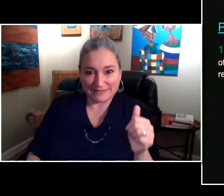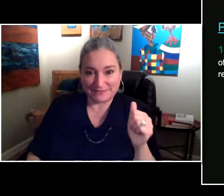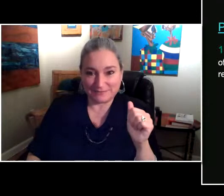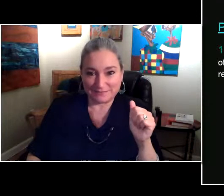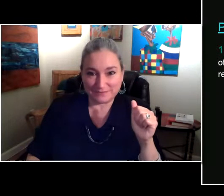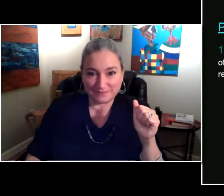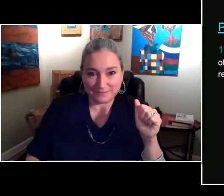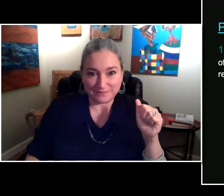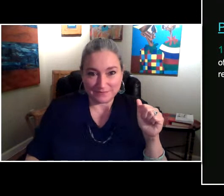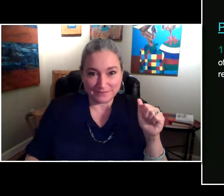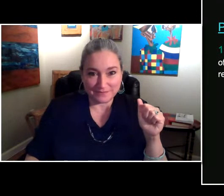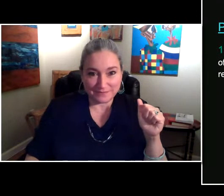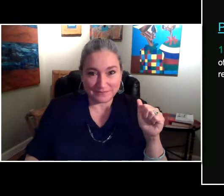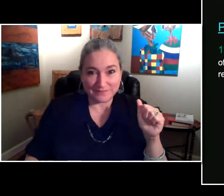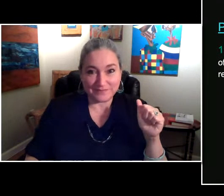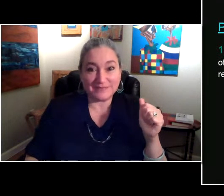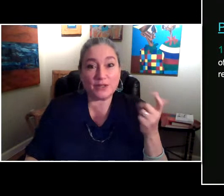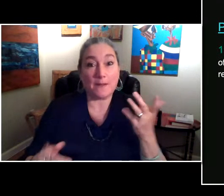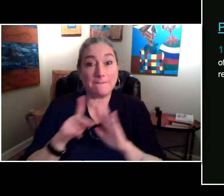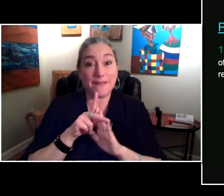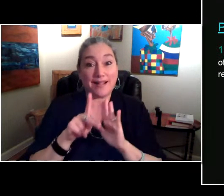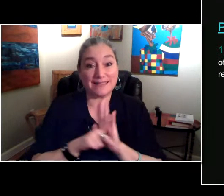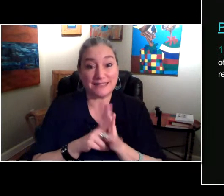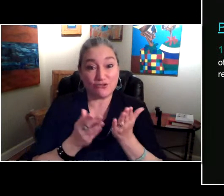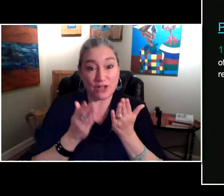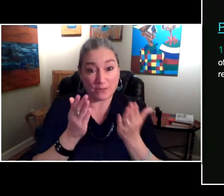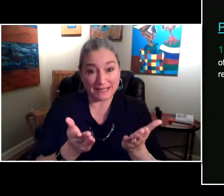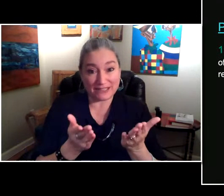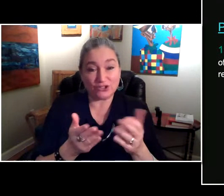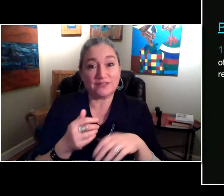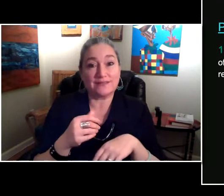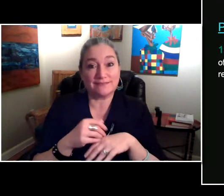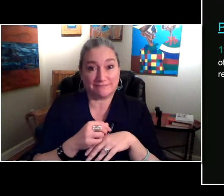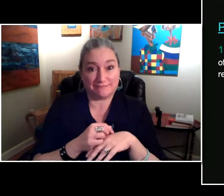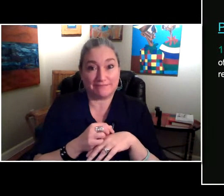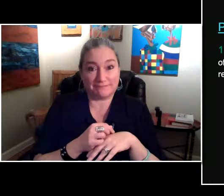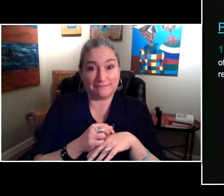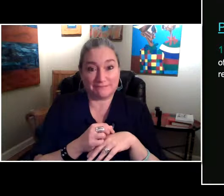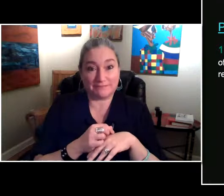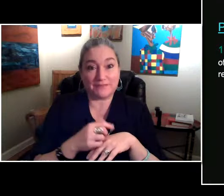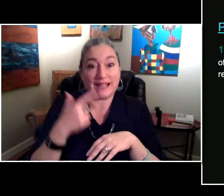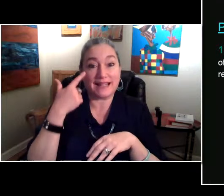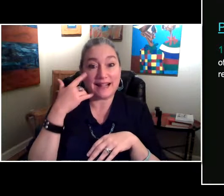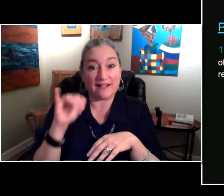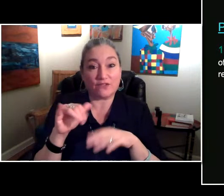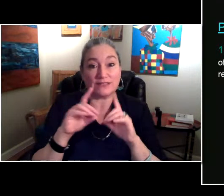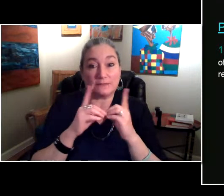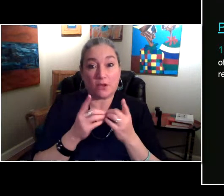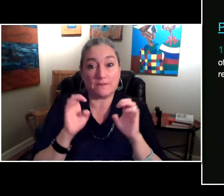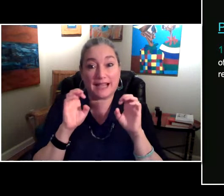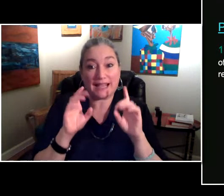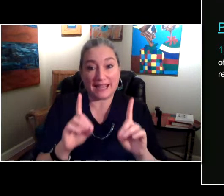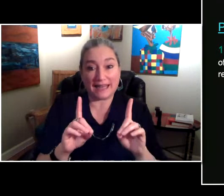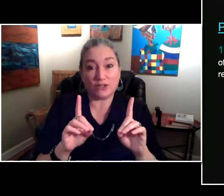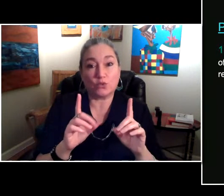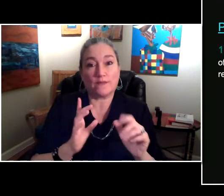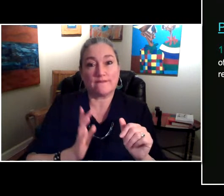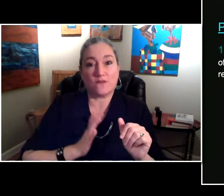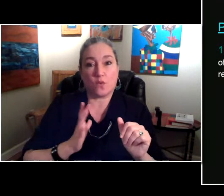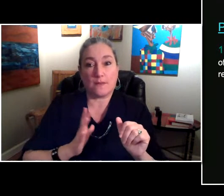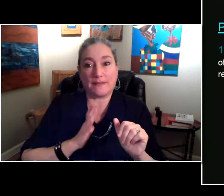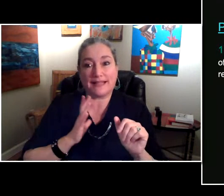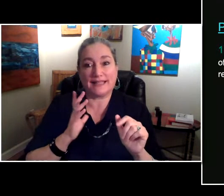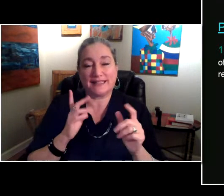deaf children so they can socialize together. Next slide. Our policy recommendations through